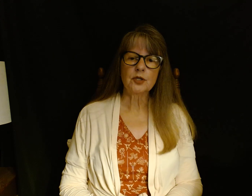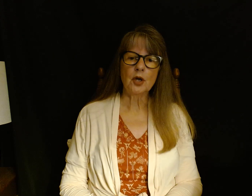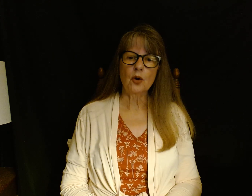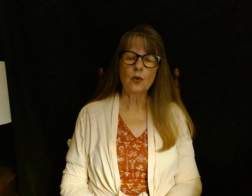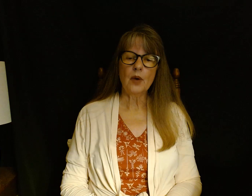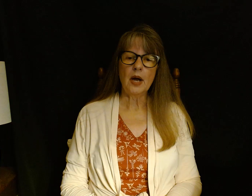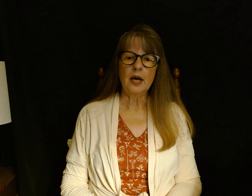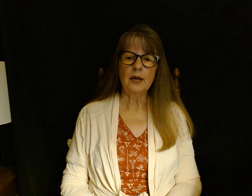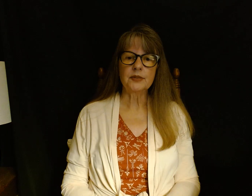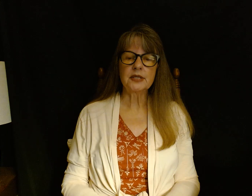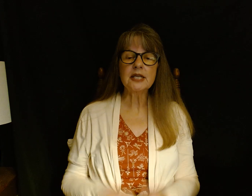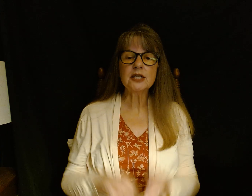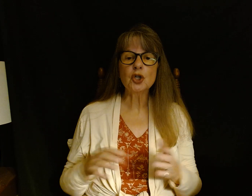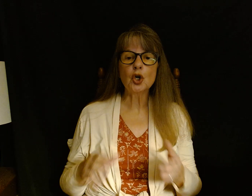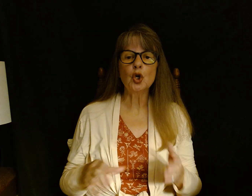So seasonal